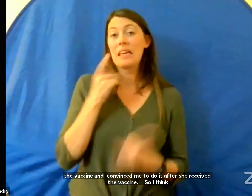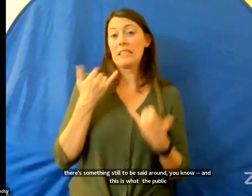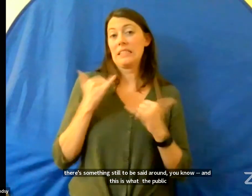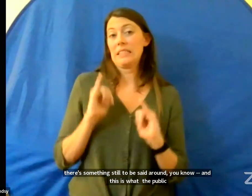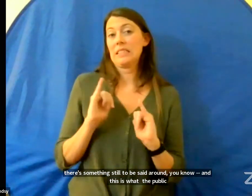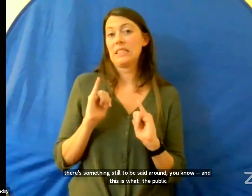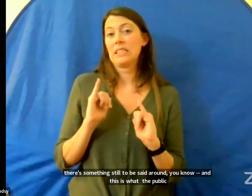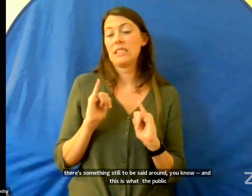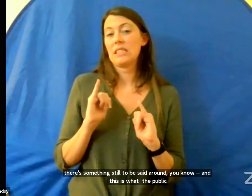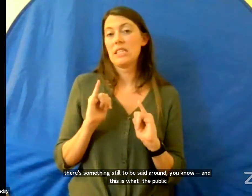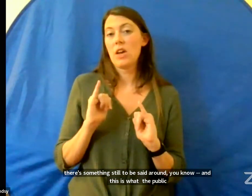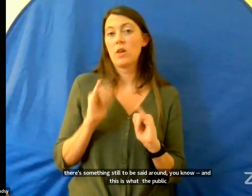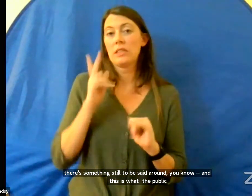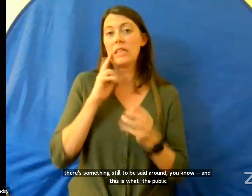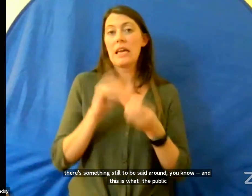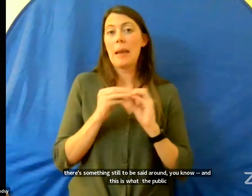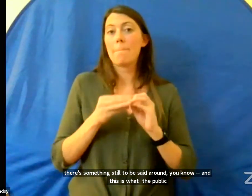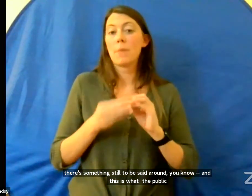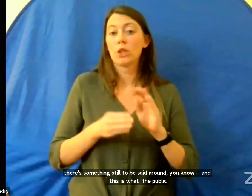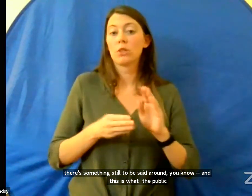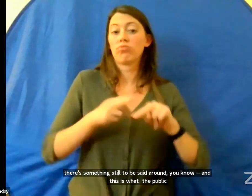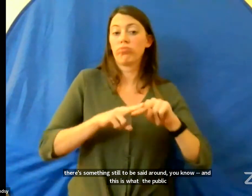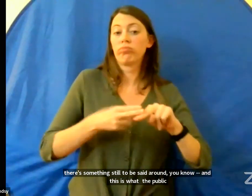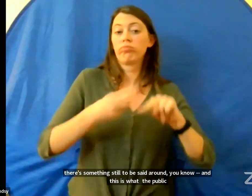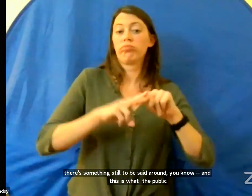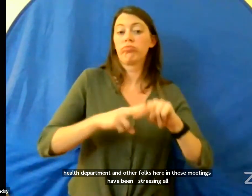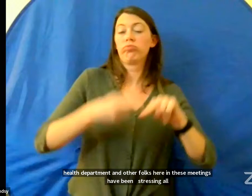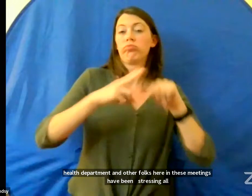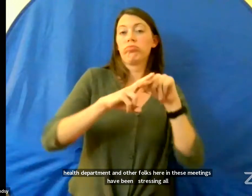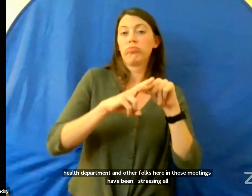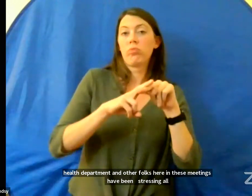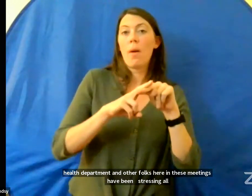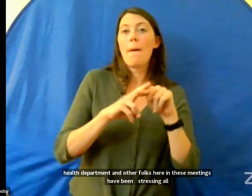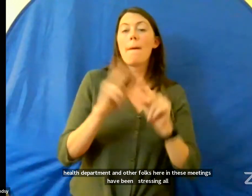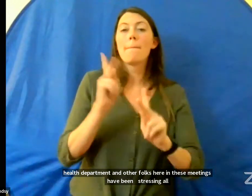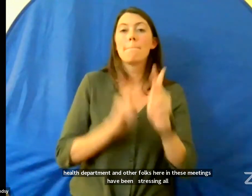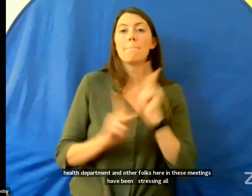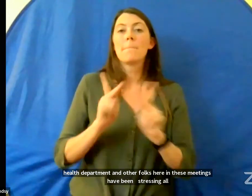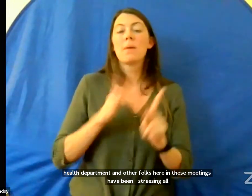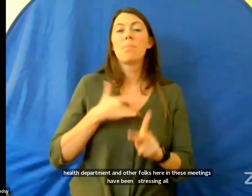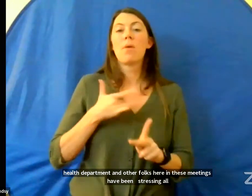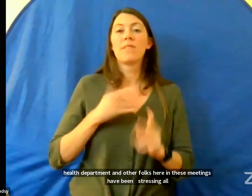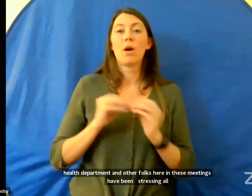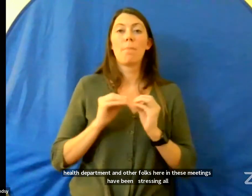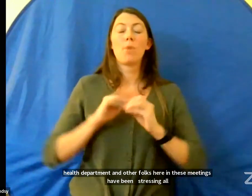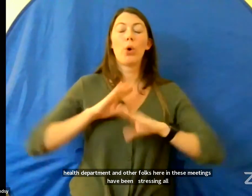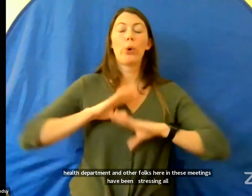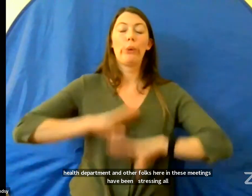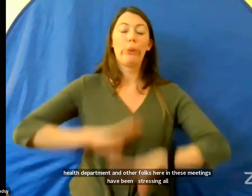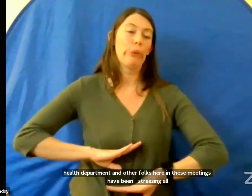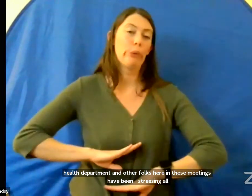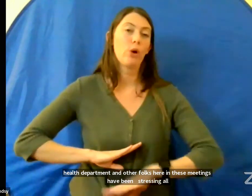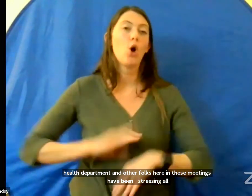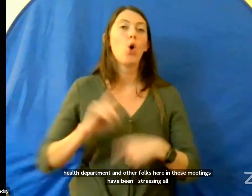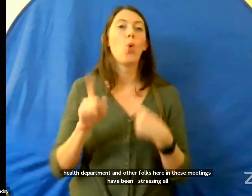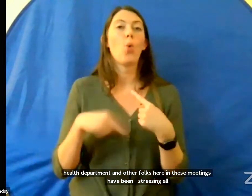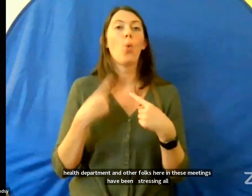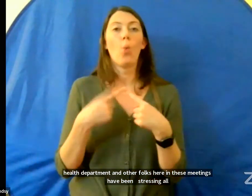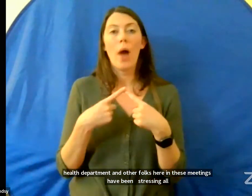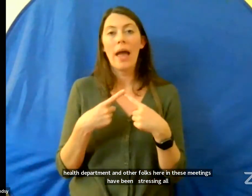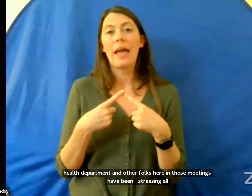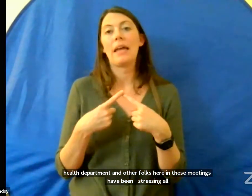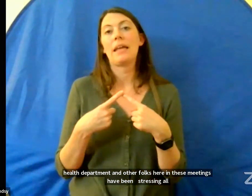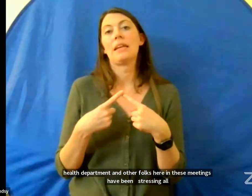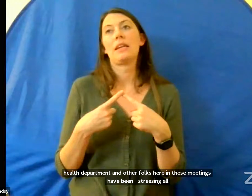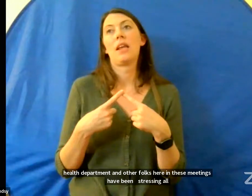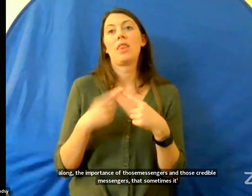in these meetings have been stressing all along, the importance of those messengers and those credible messengers. And that sometimes it's the